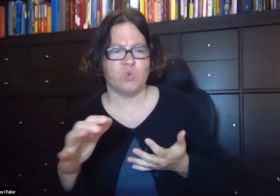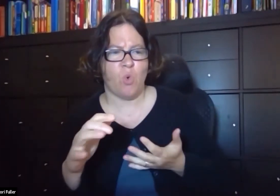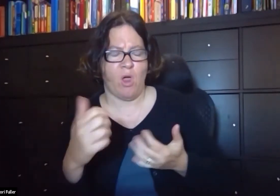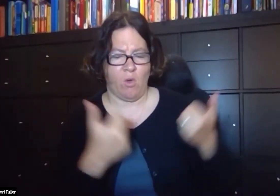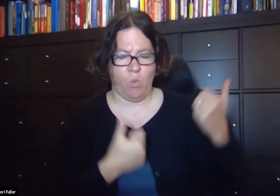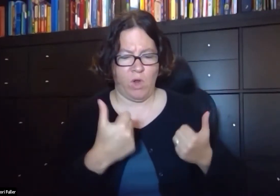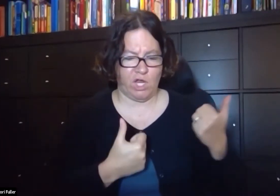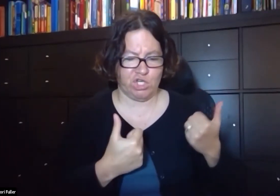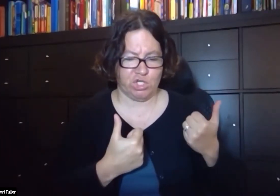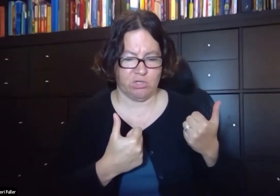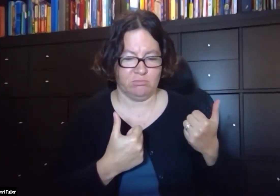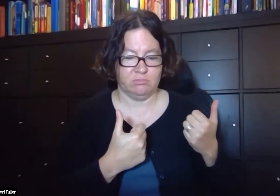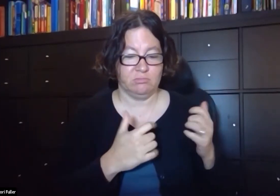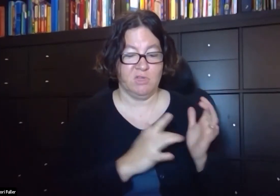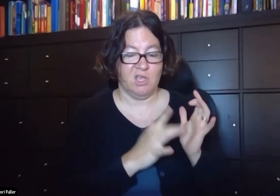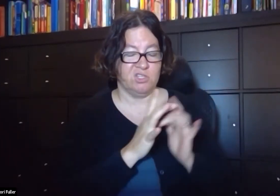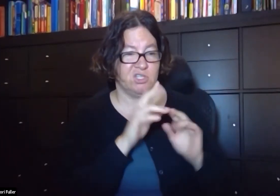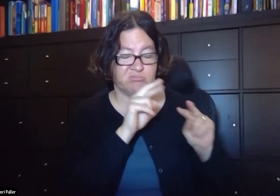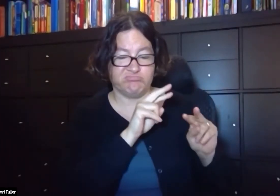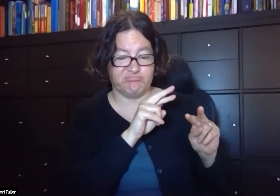life or to destroy it?"